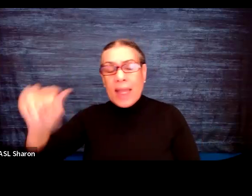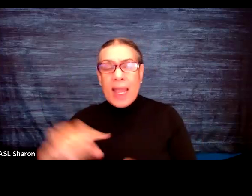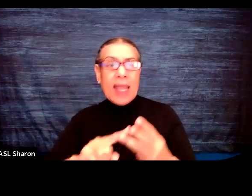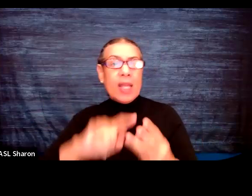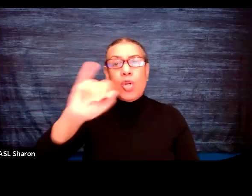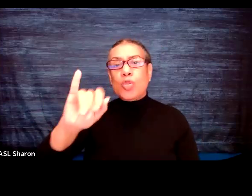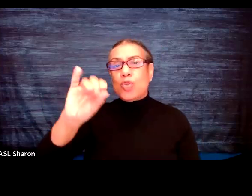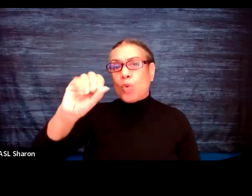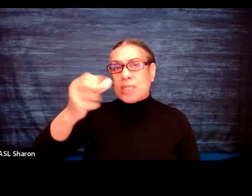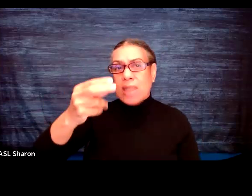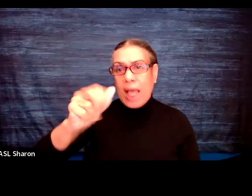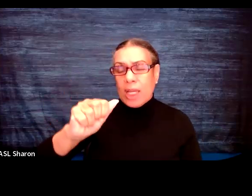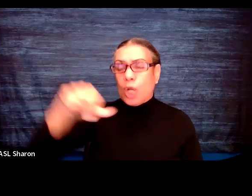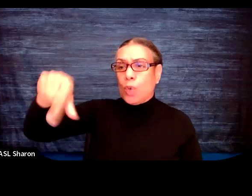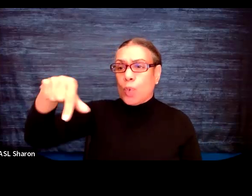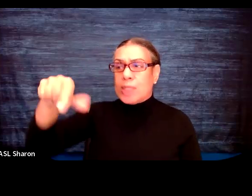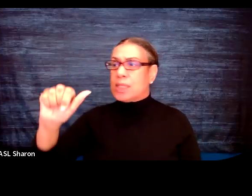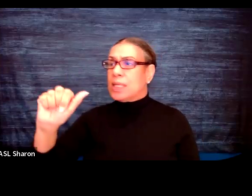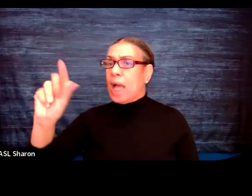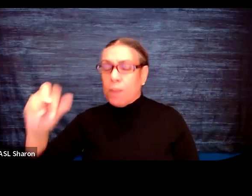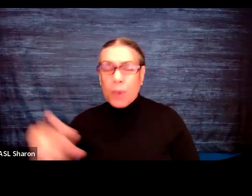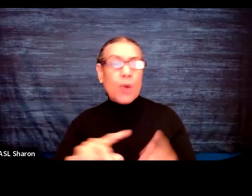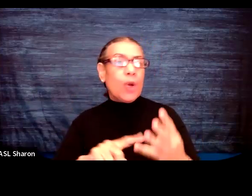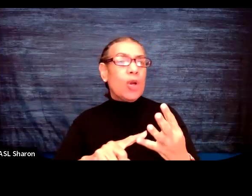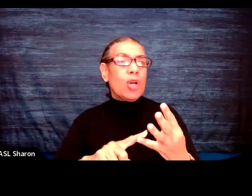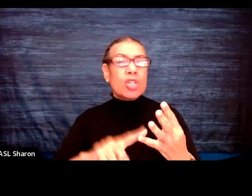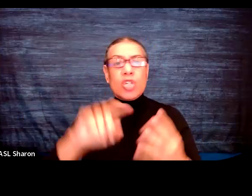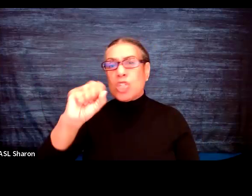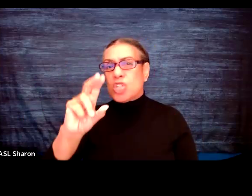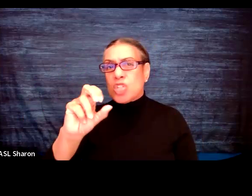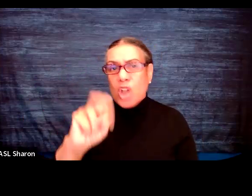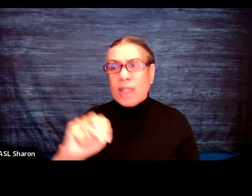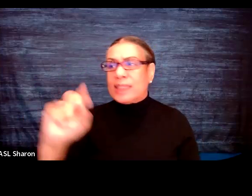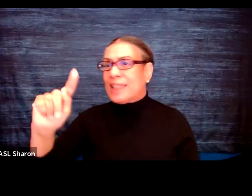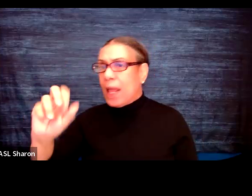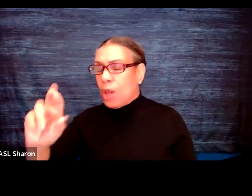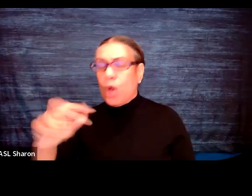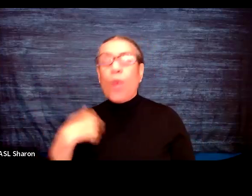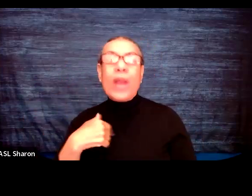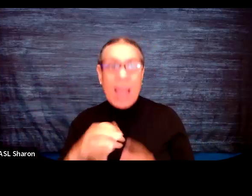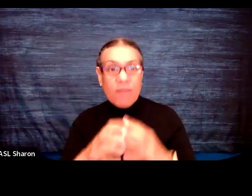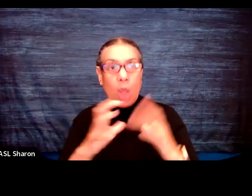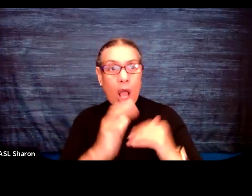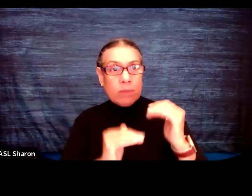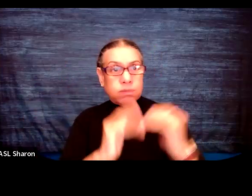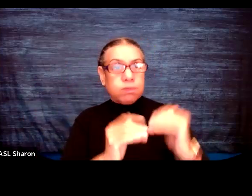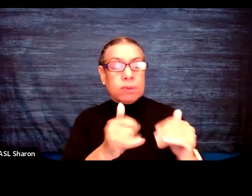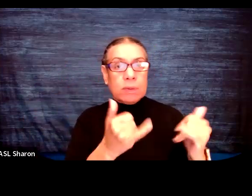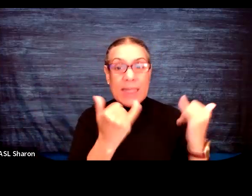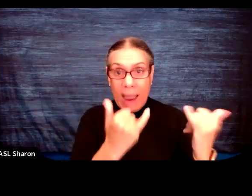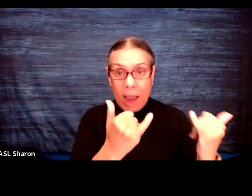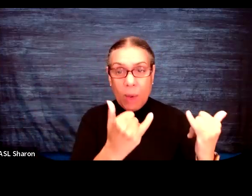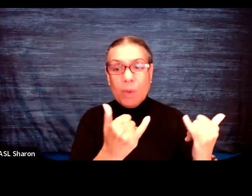Quincy Upper, now this one, Shaw Taylor, Ruth Batson, we have a lot underway right now, and